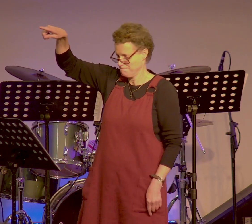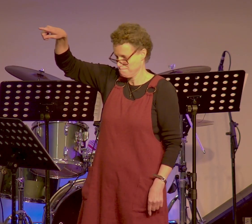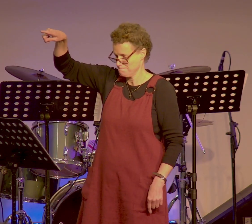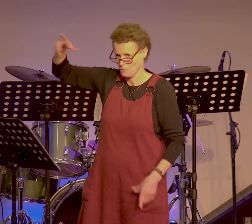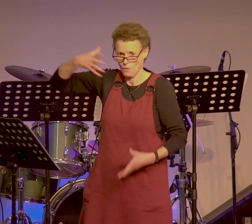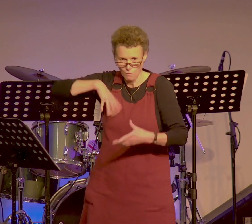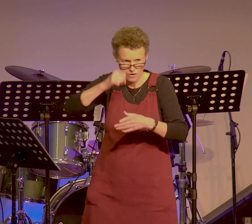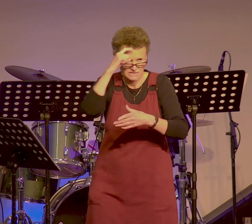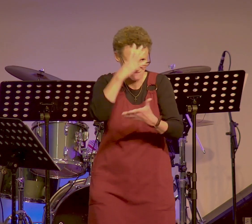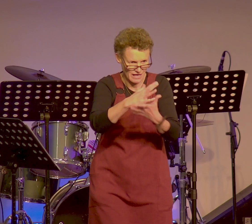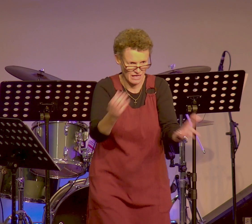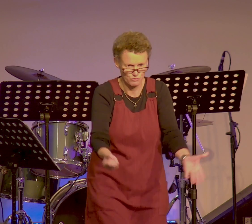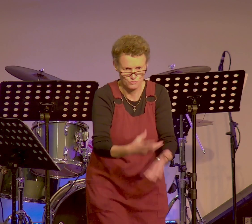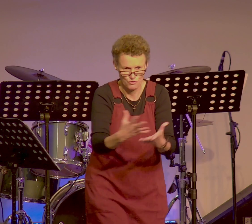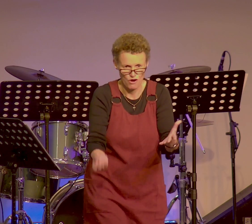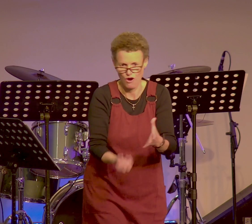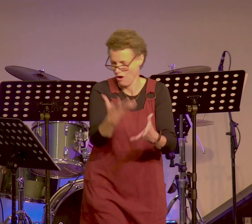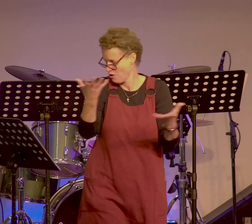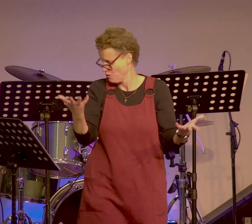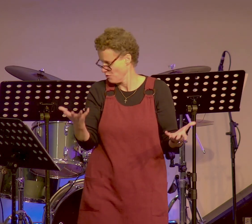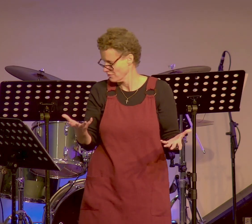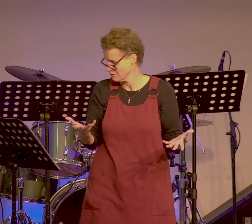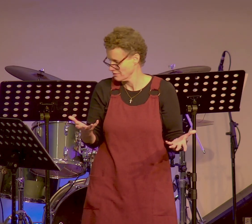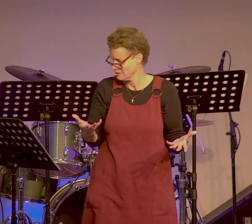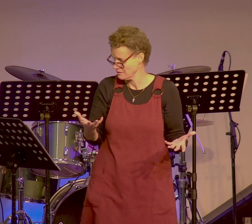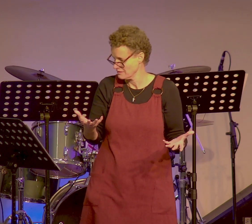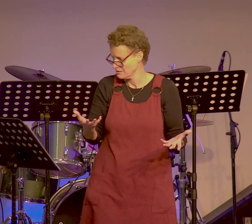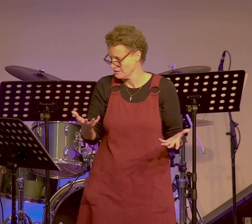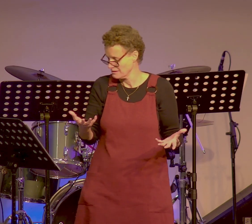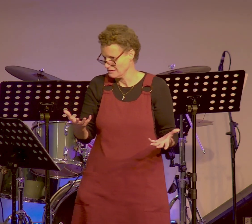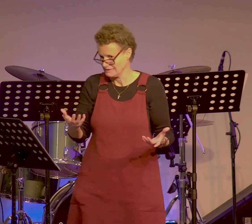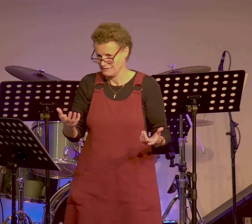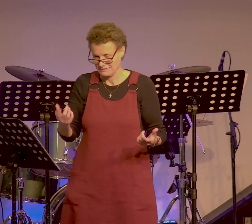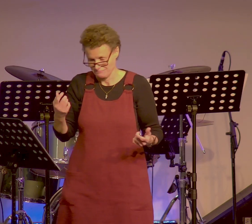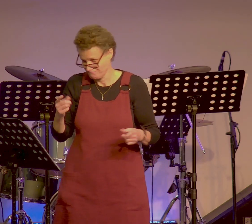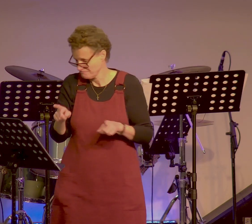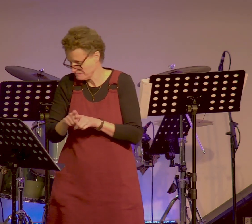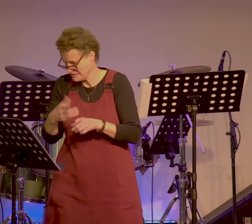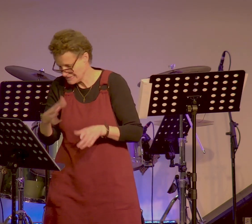God wants us to trust him. He wants your faith to grow.